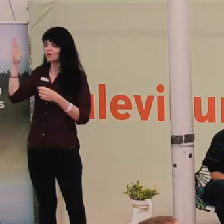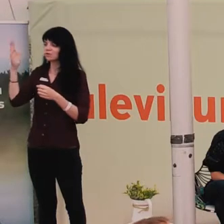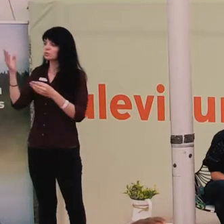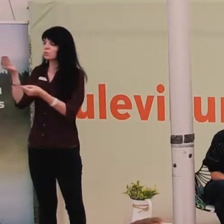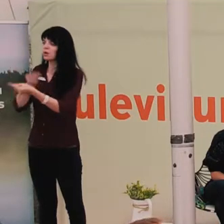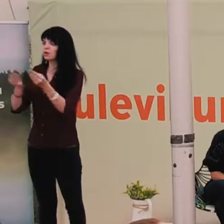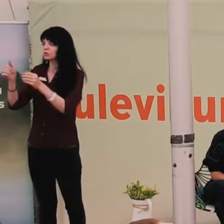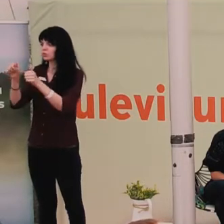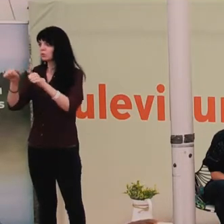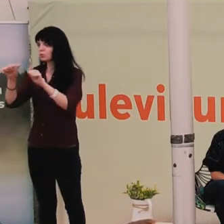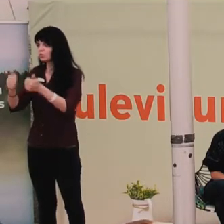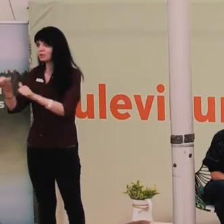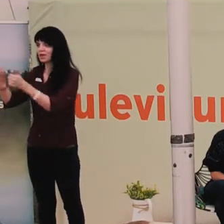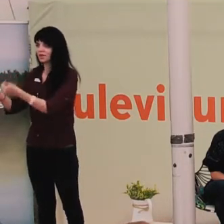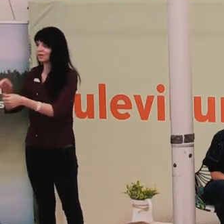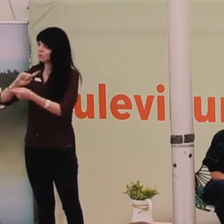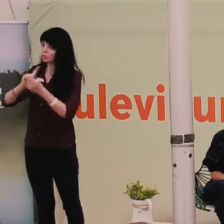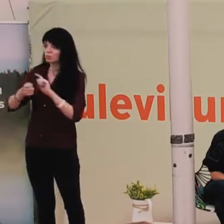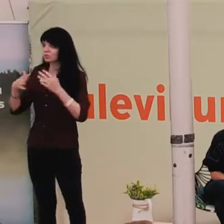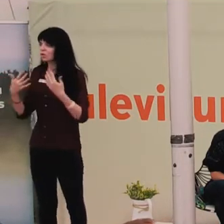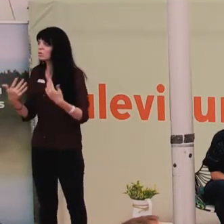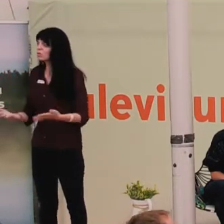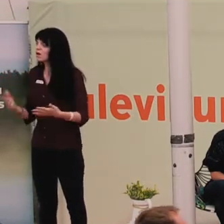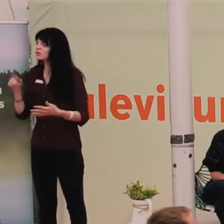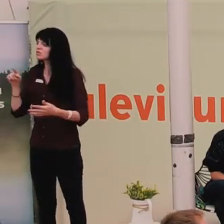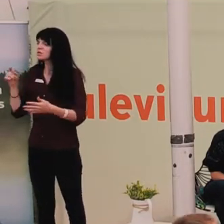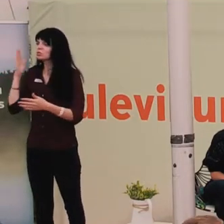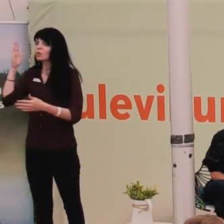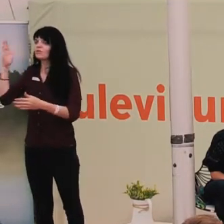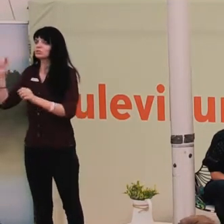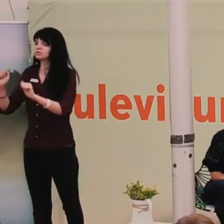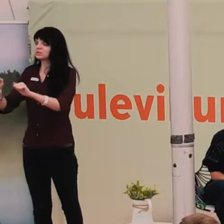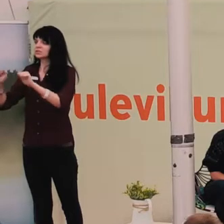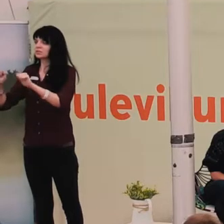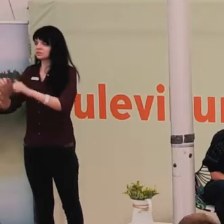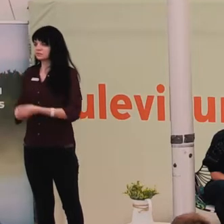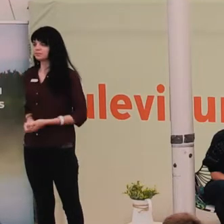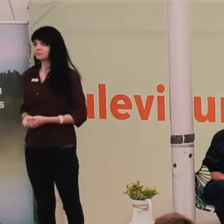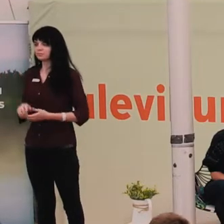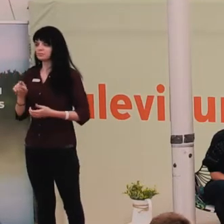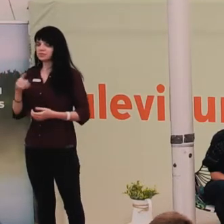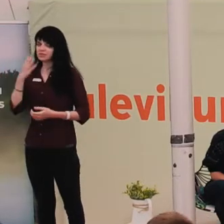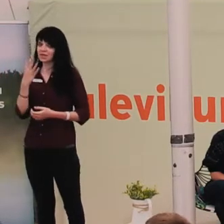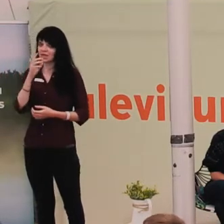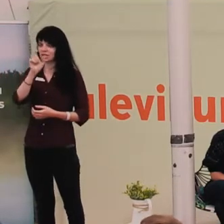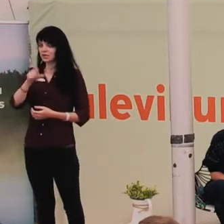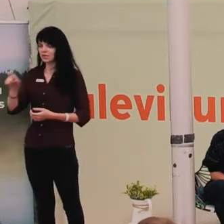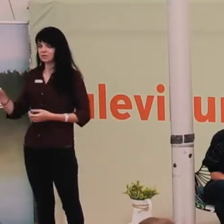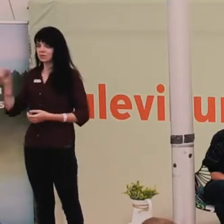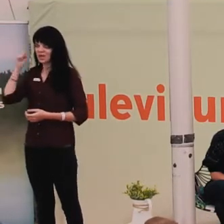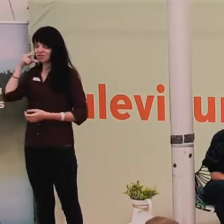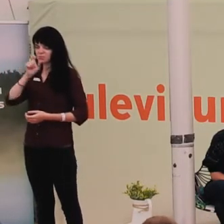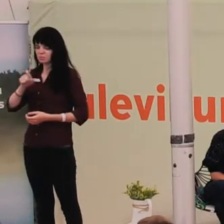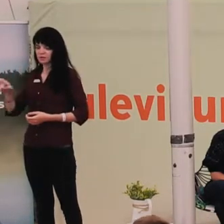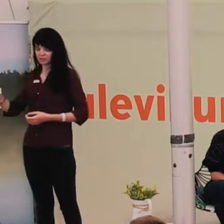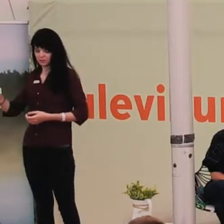and how to change them so they would be future-proof. We have four very lovely experts here today to